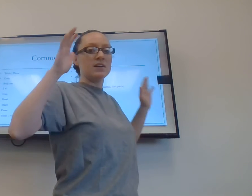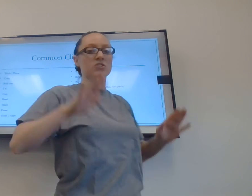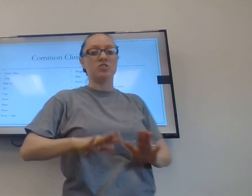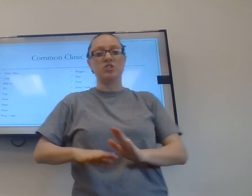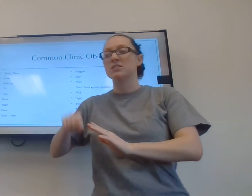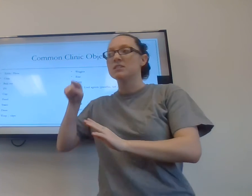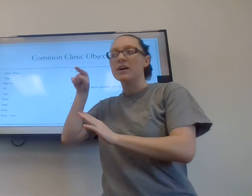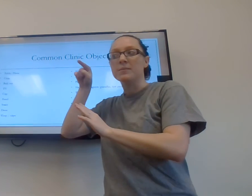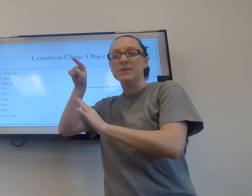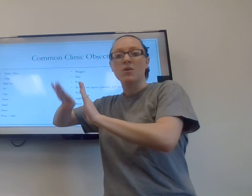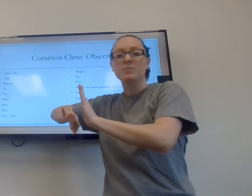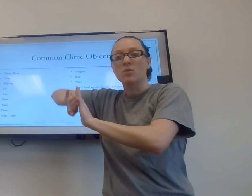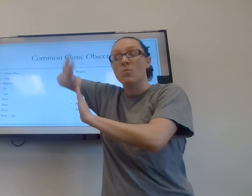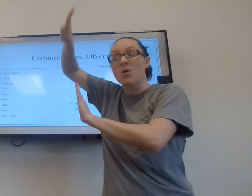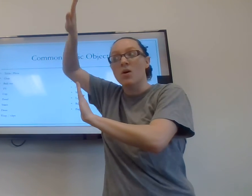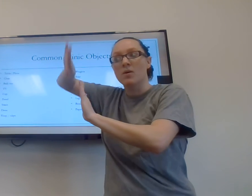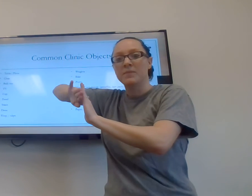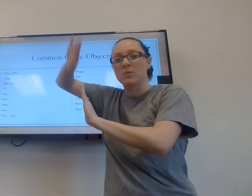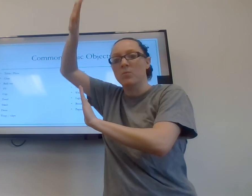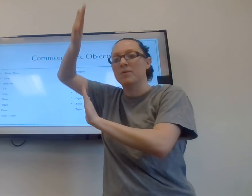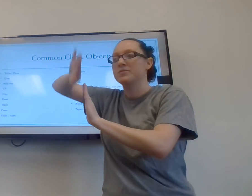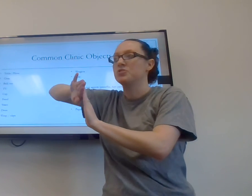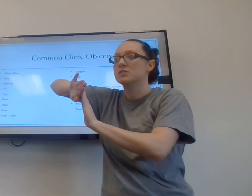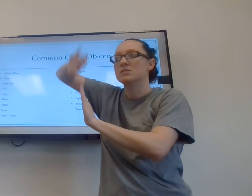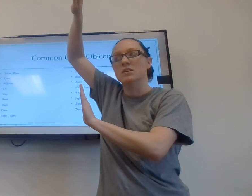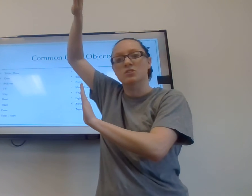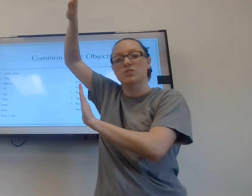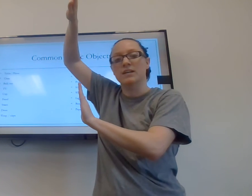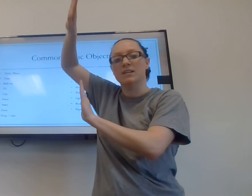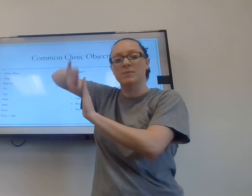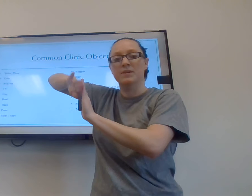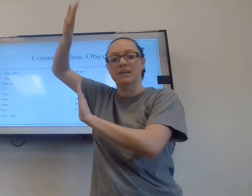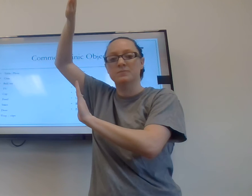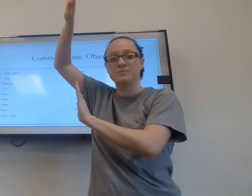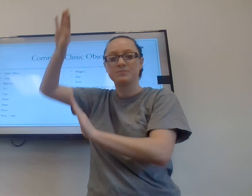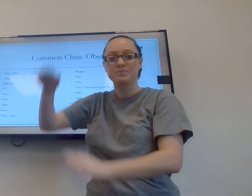To just tell them to go up to the wall. The wall is just a straight up and down.